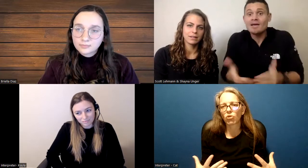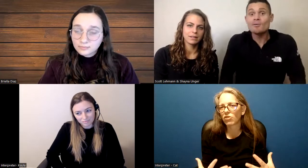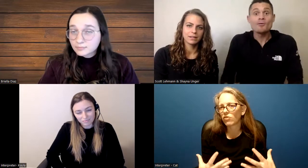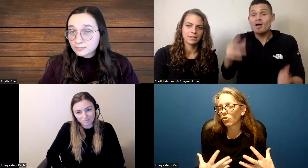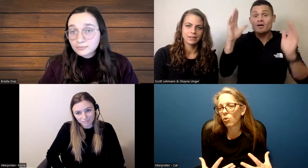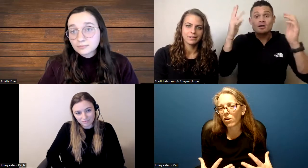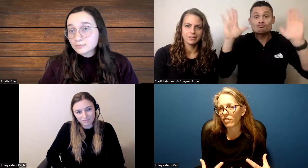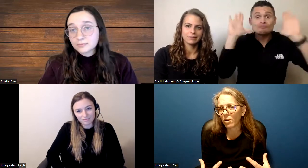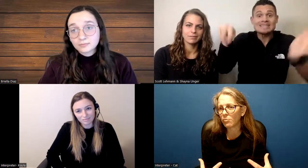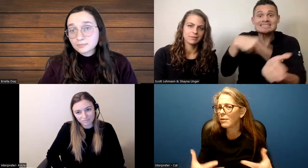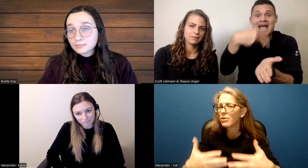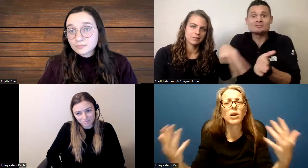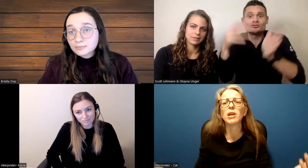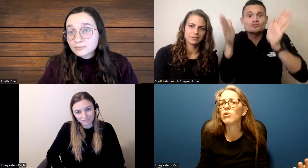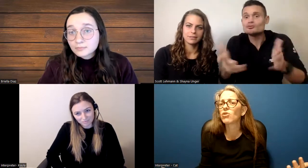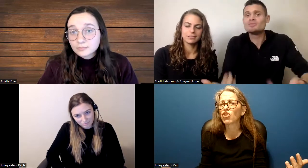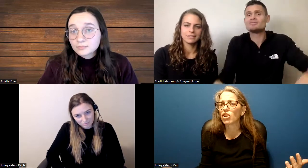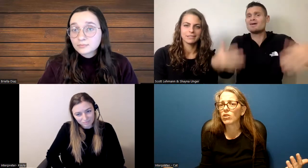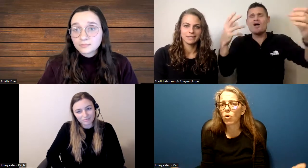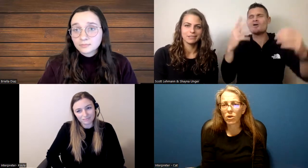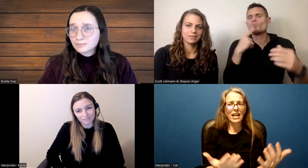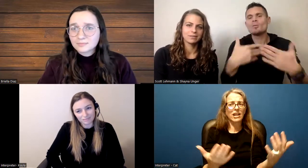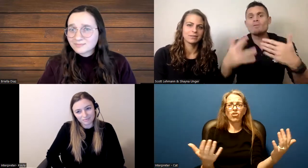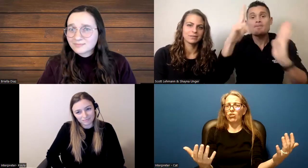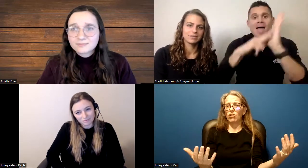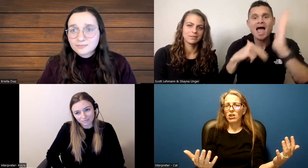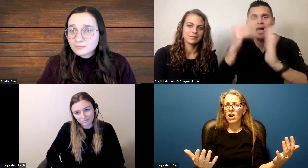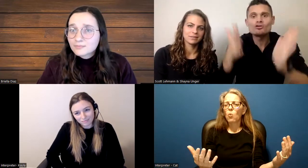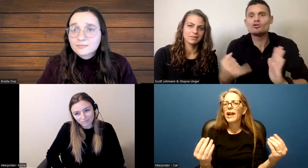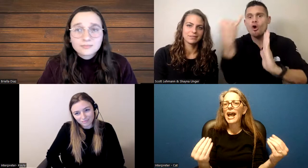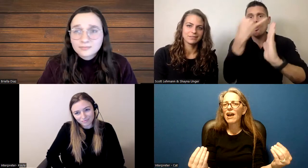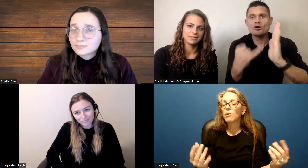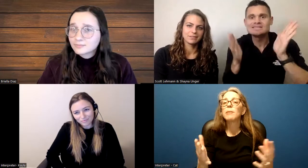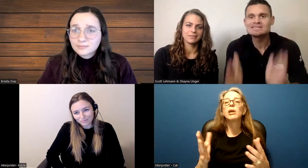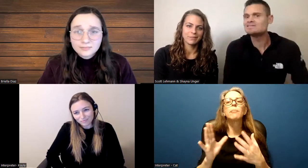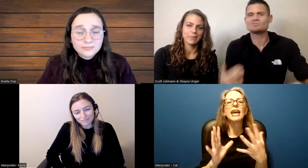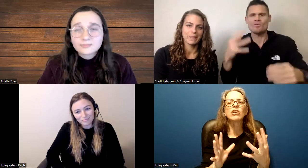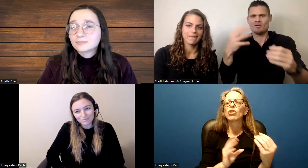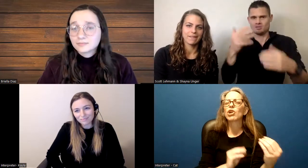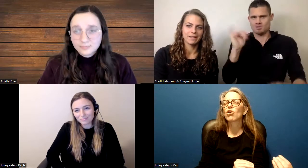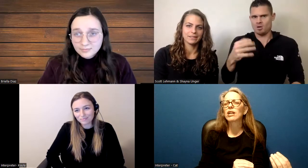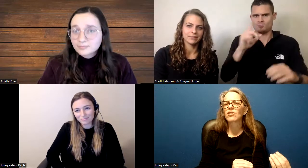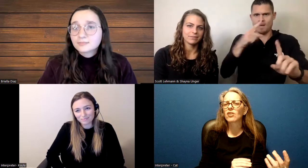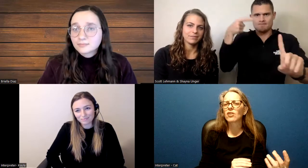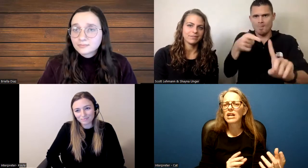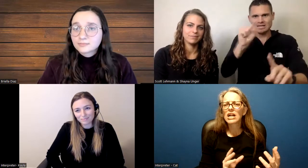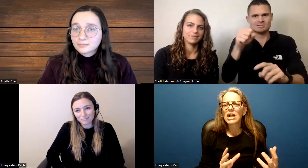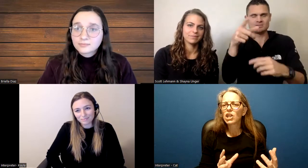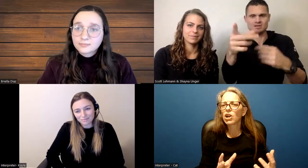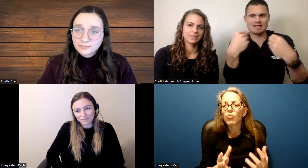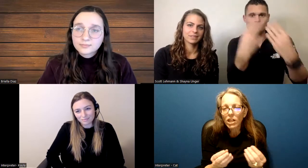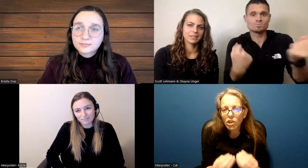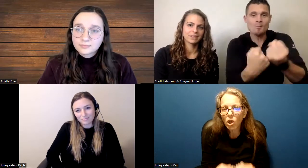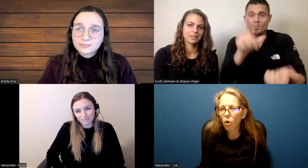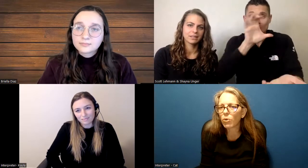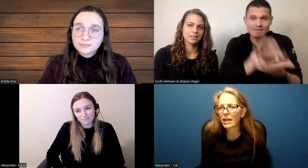enormous source of support for them. Maybe they wanna be a musician or a dancer, what have you, maybe a painter, an artist. You